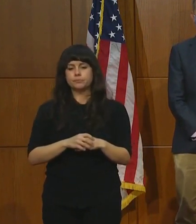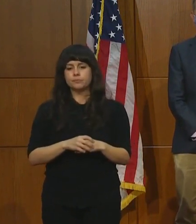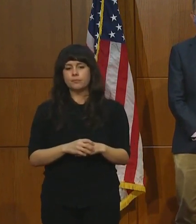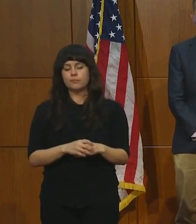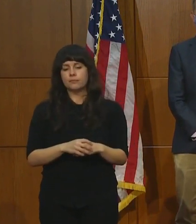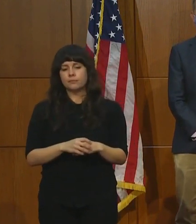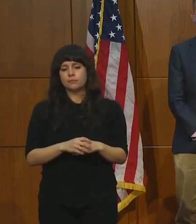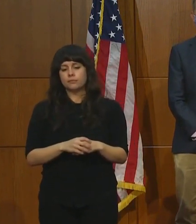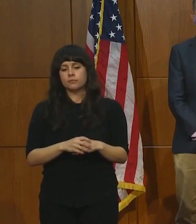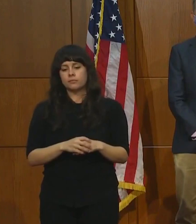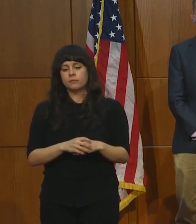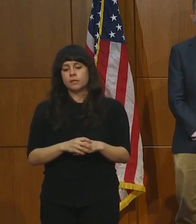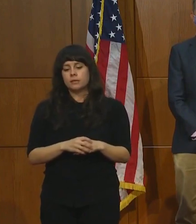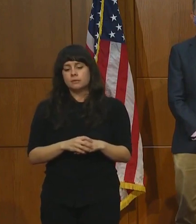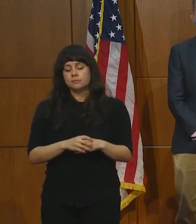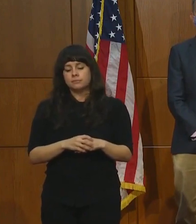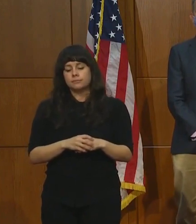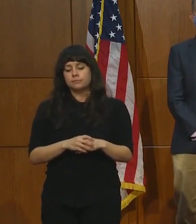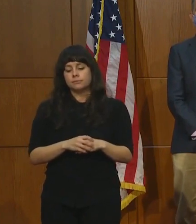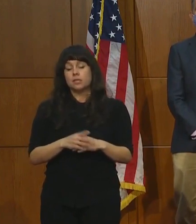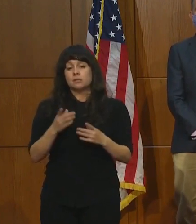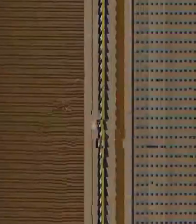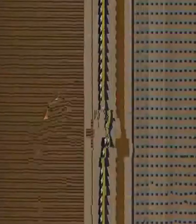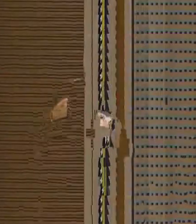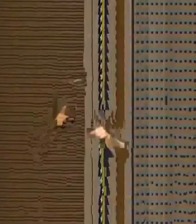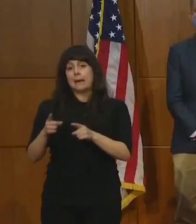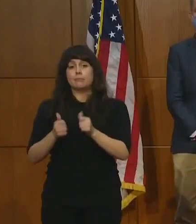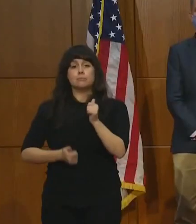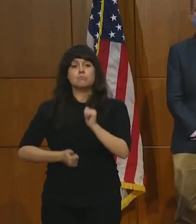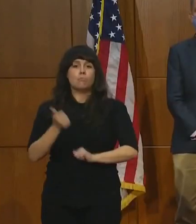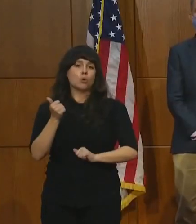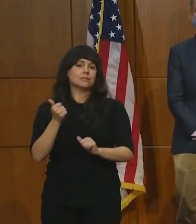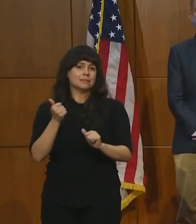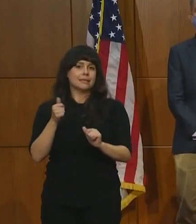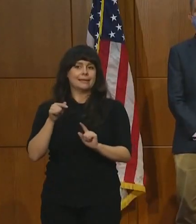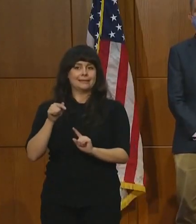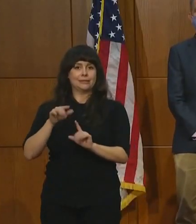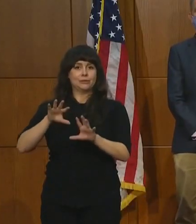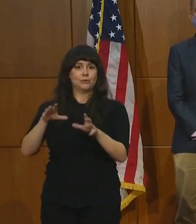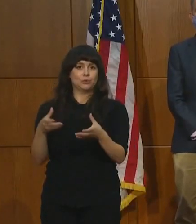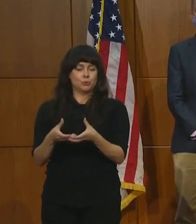our communities. The fact that it's been happening mainly among